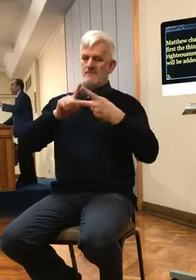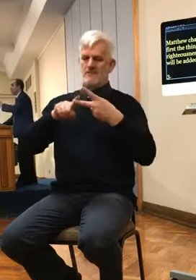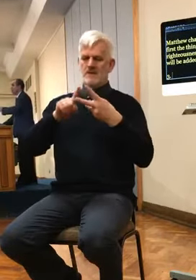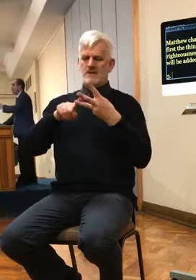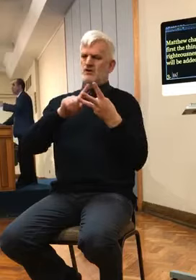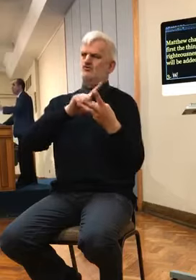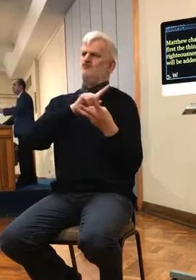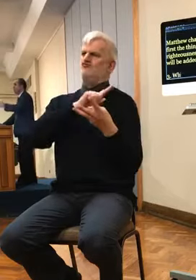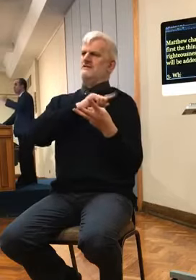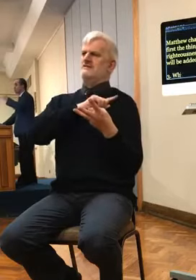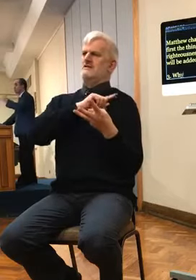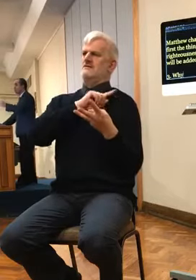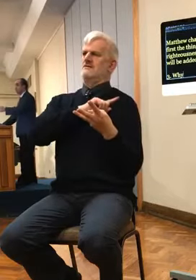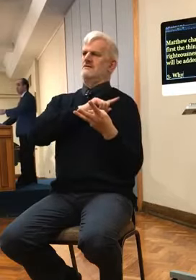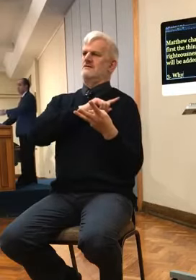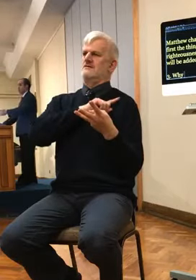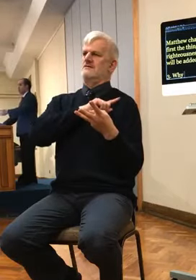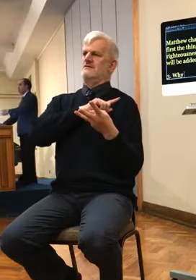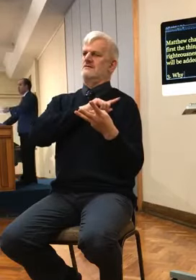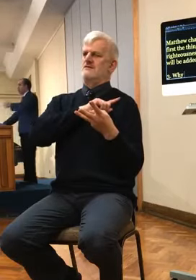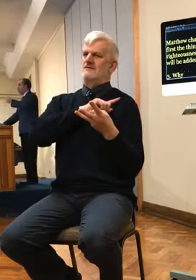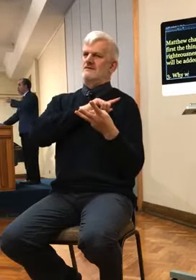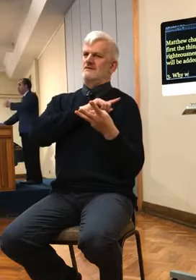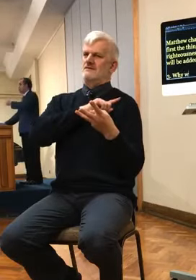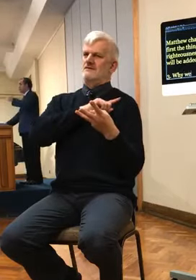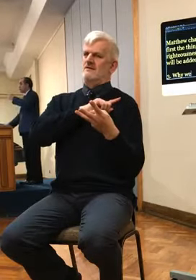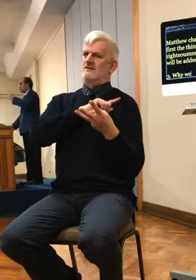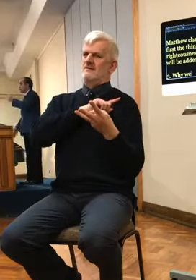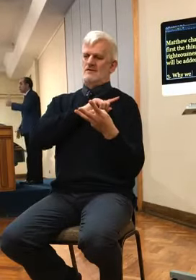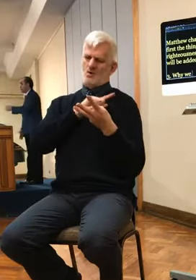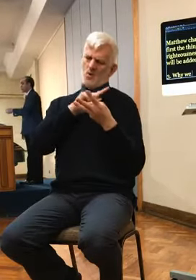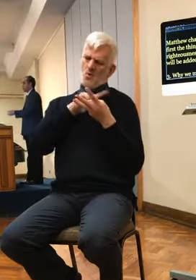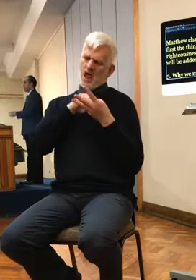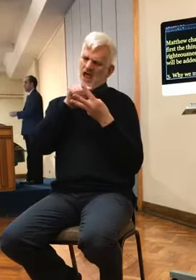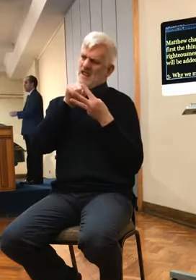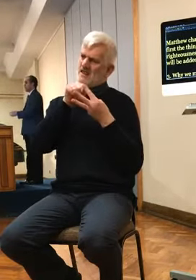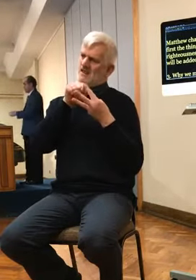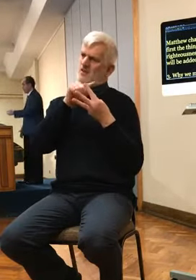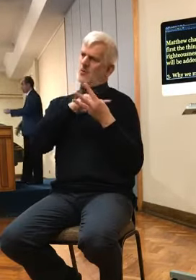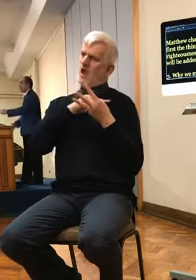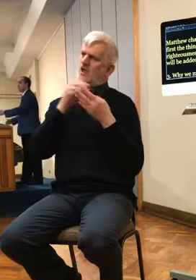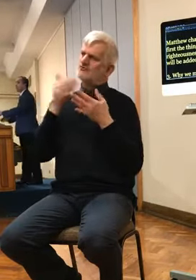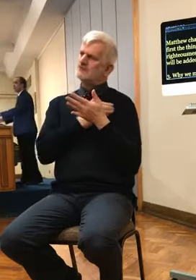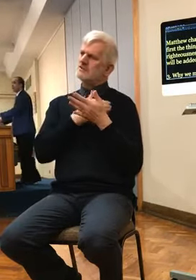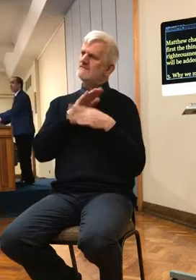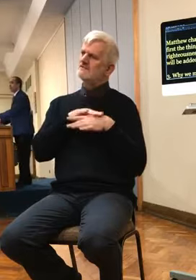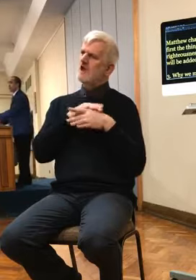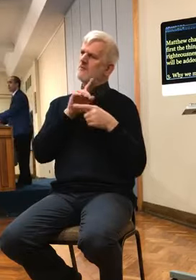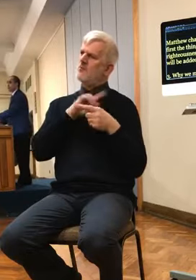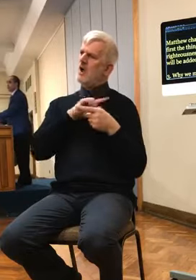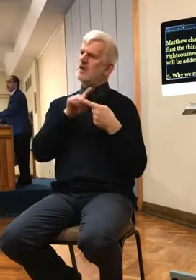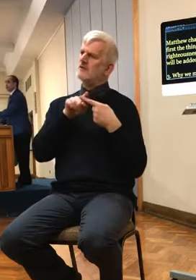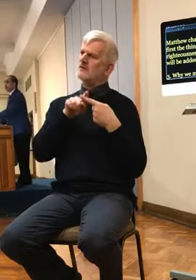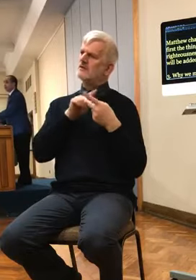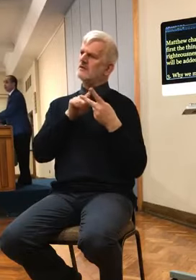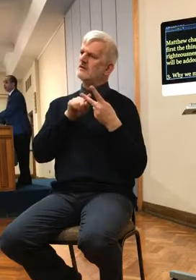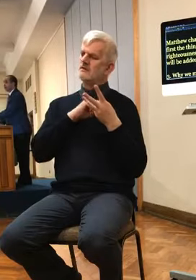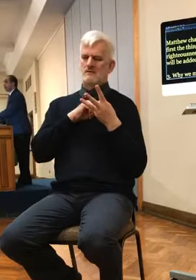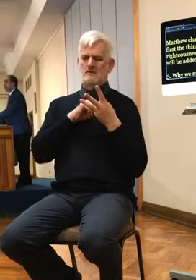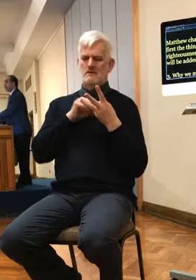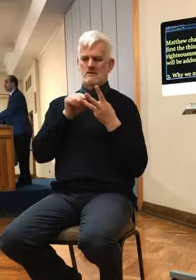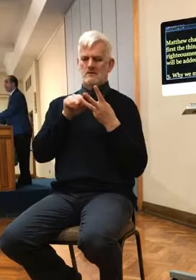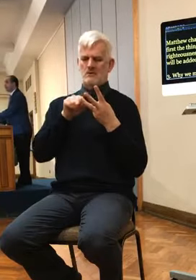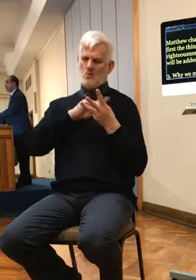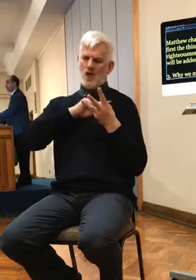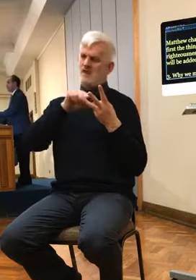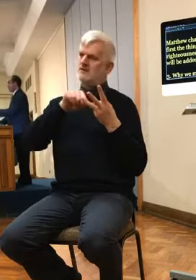we redeem the time, the stimulus? Why, what is the reason? The reason is given to us. Redeeming the